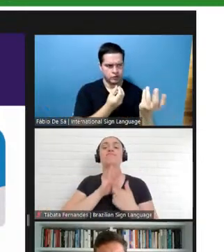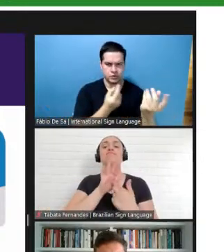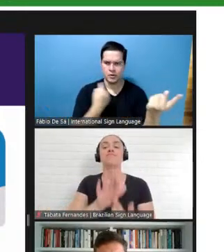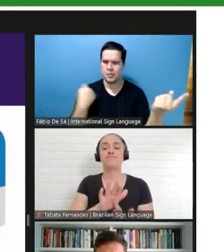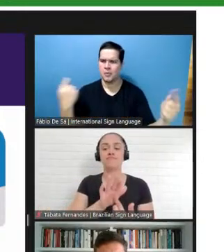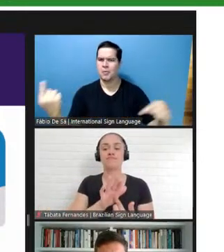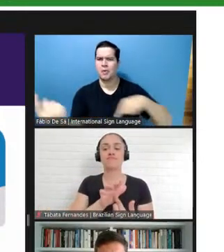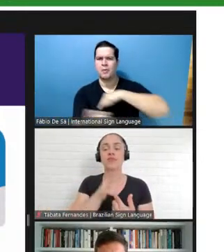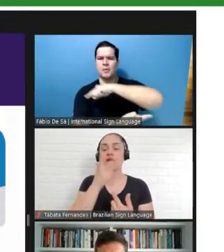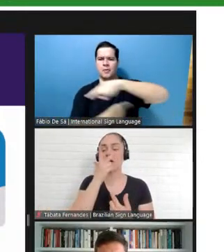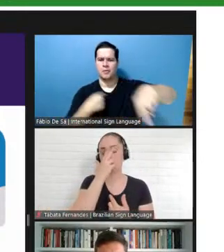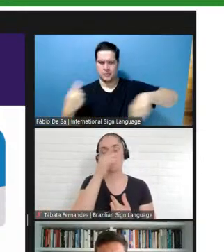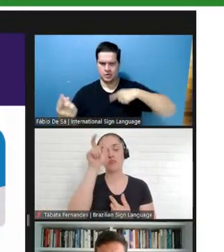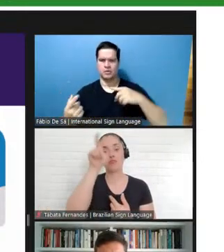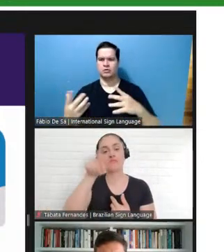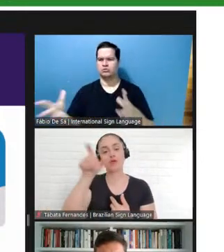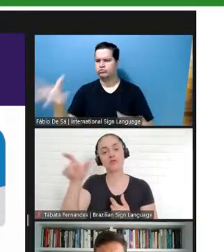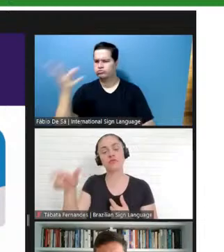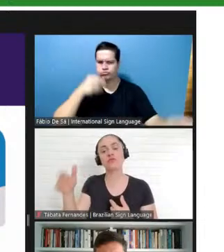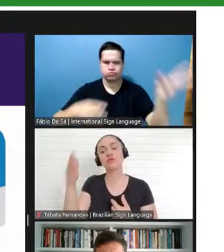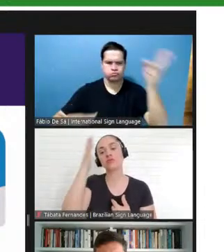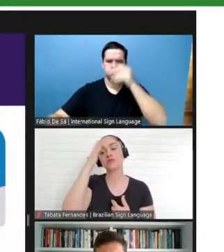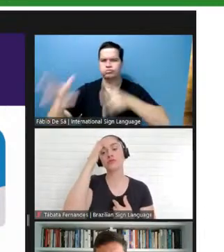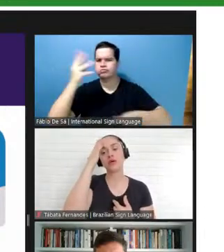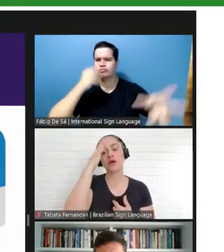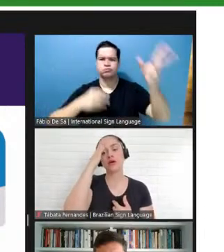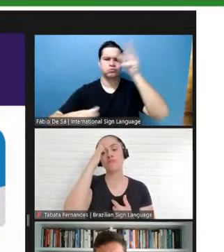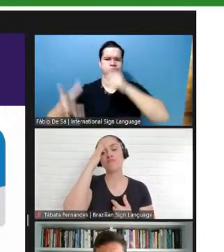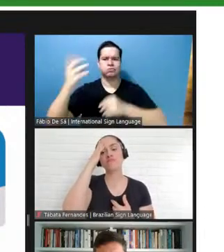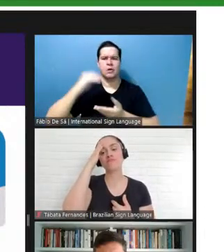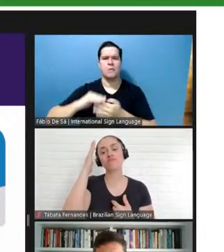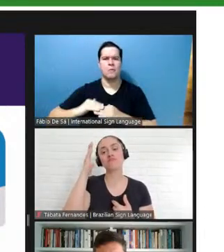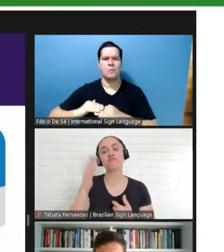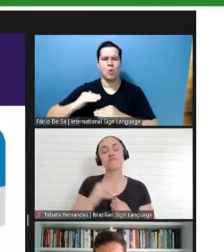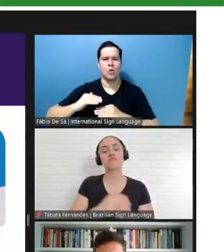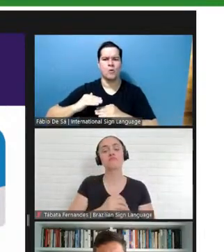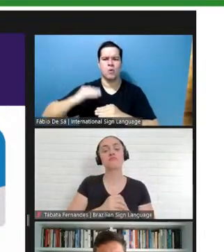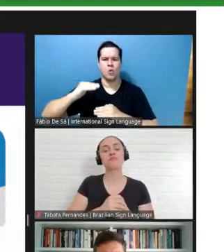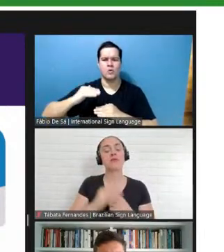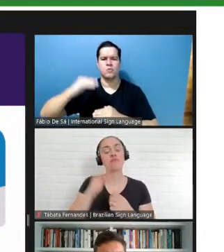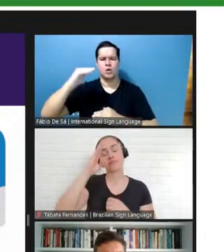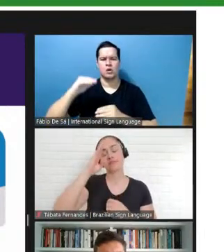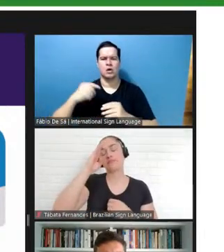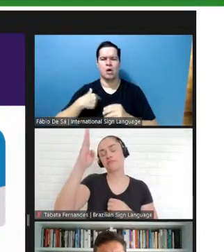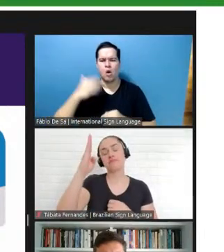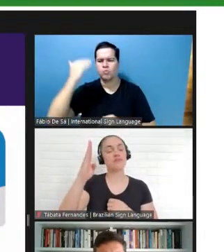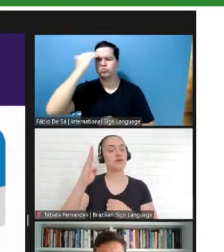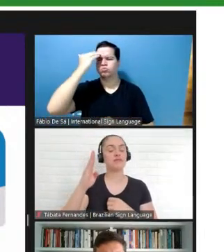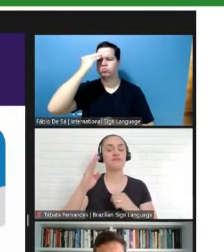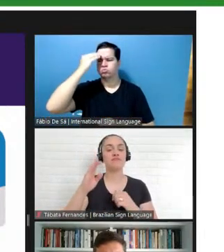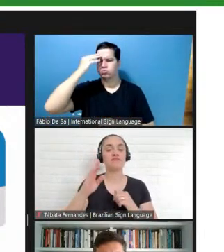about the crucial piece that accessibility plays in representing